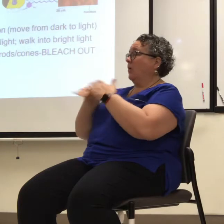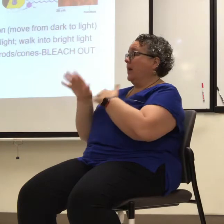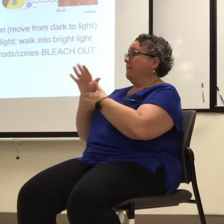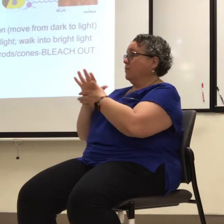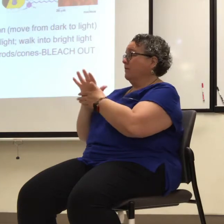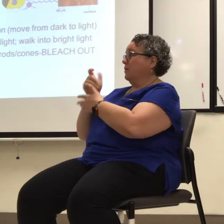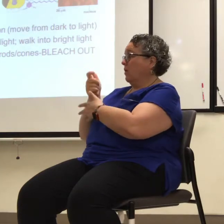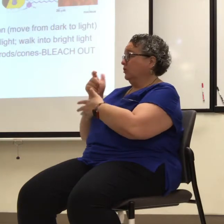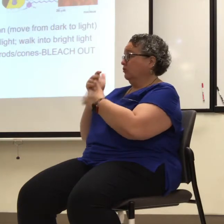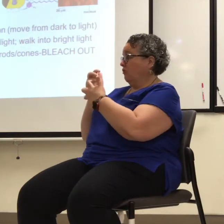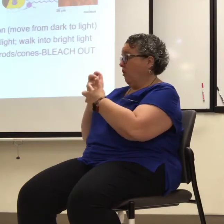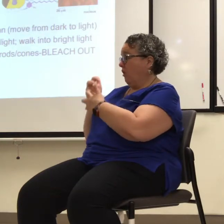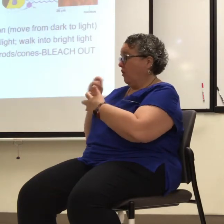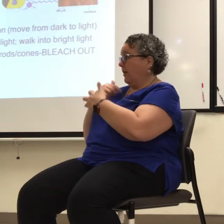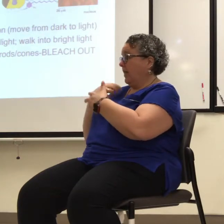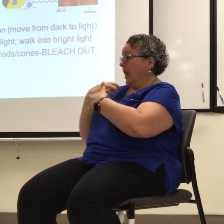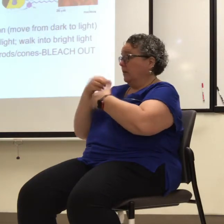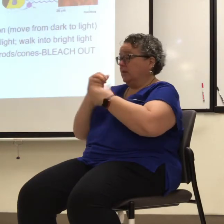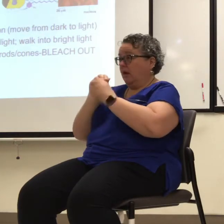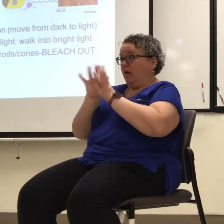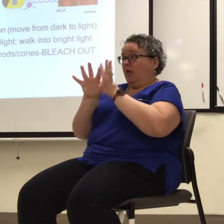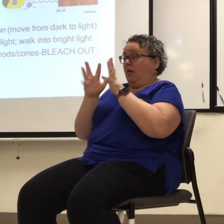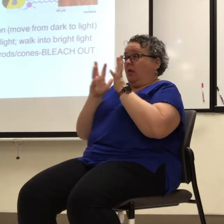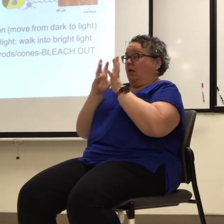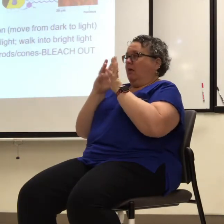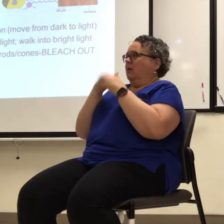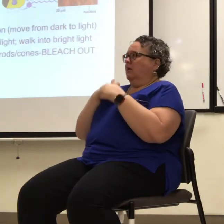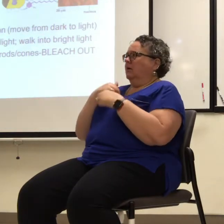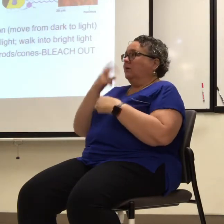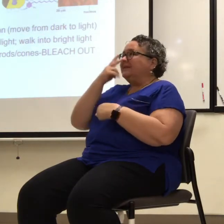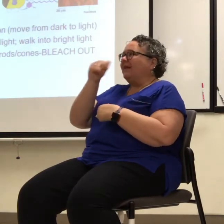So basically, what is happening there when you see that glare?